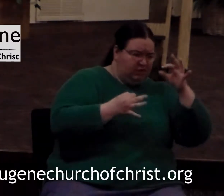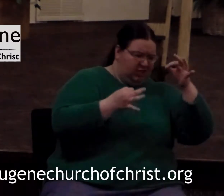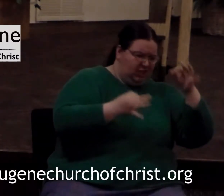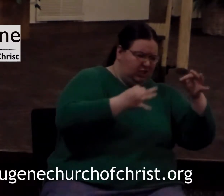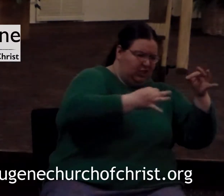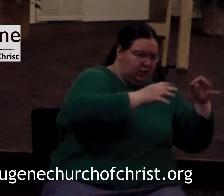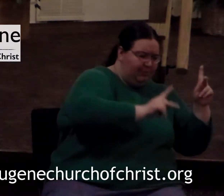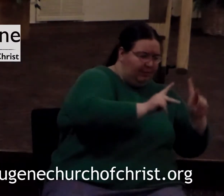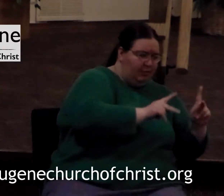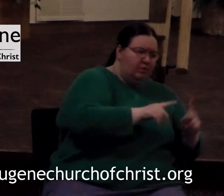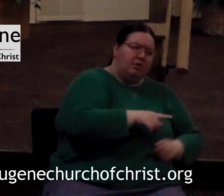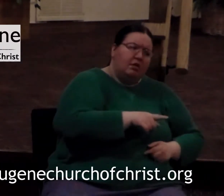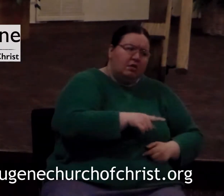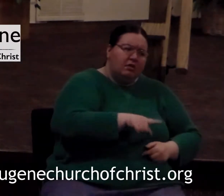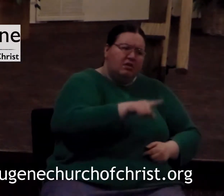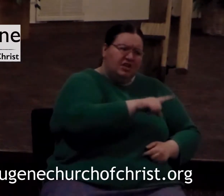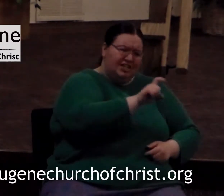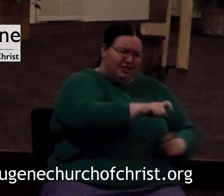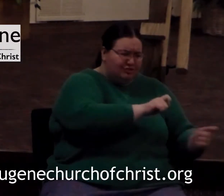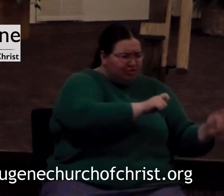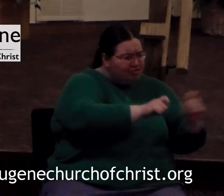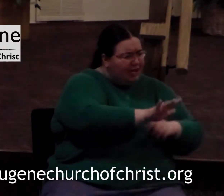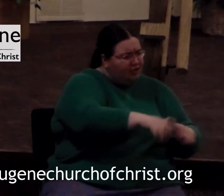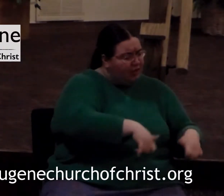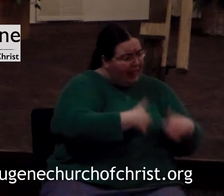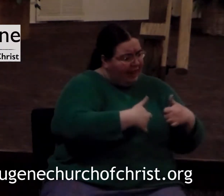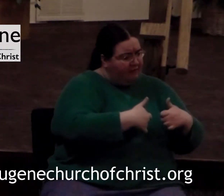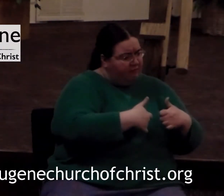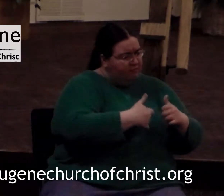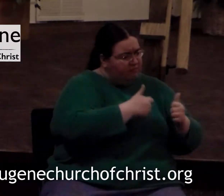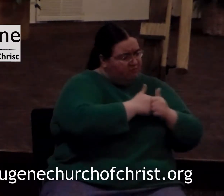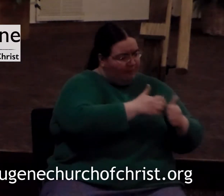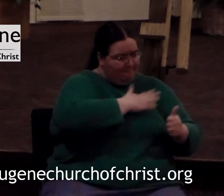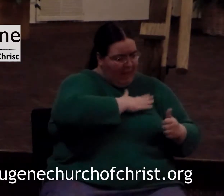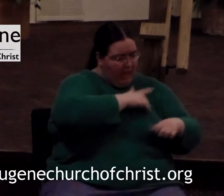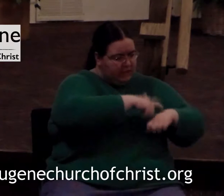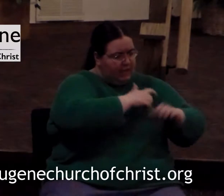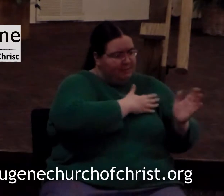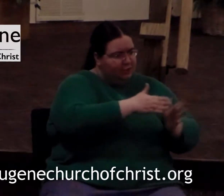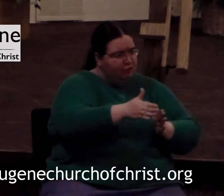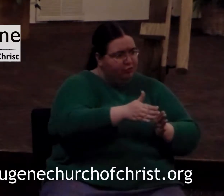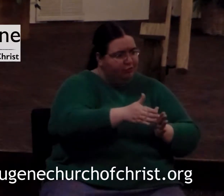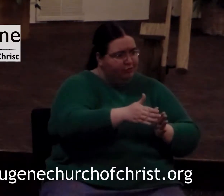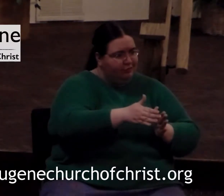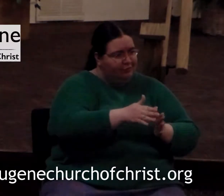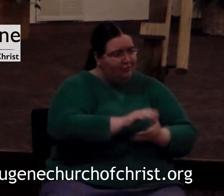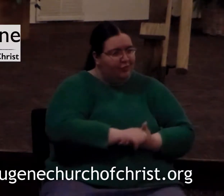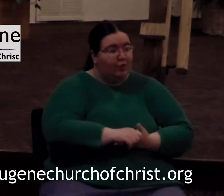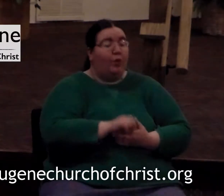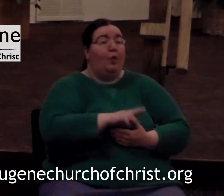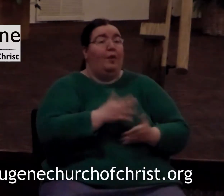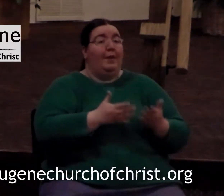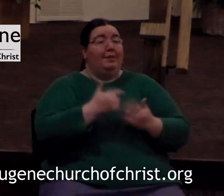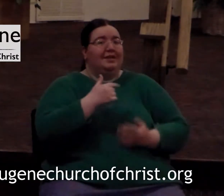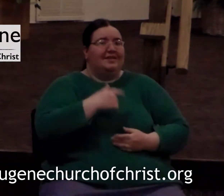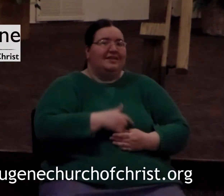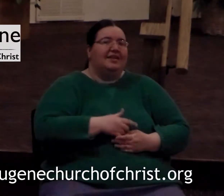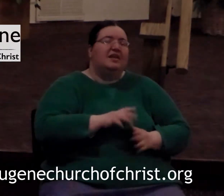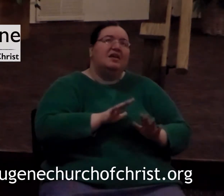timing. If you could just get this stuff together and then everything will be okay. Or on our side, we might think, well, I will get that all together, but I will